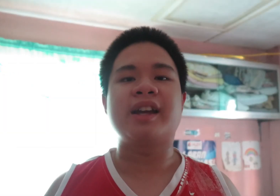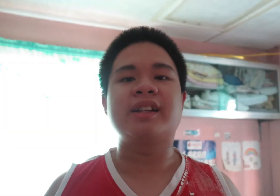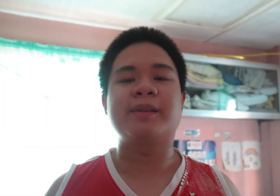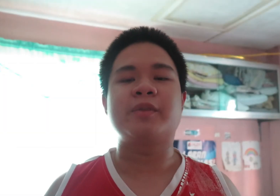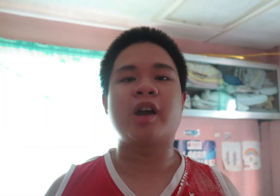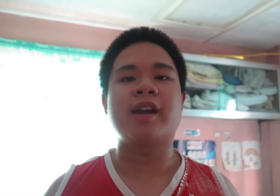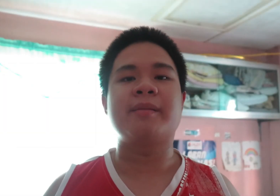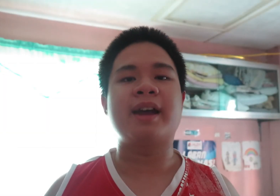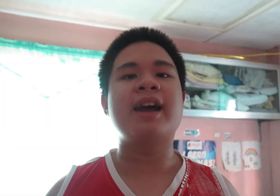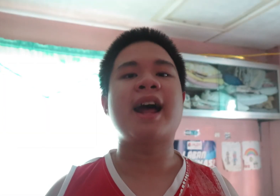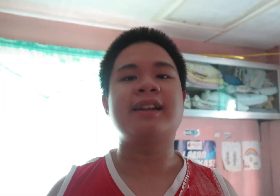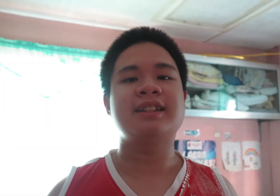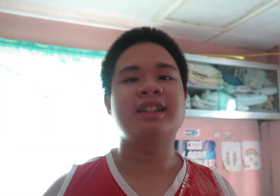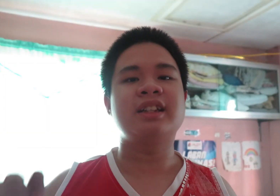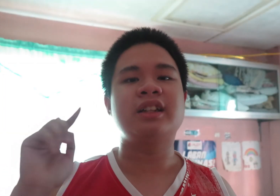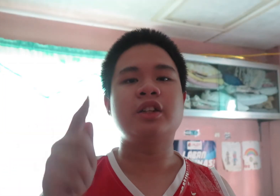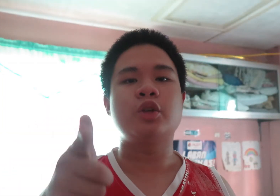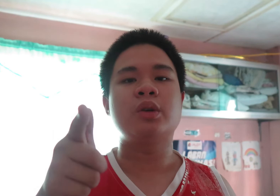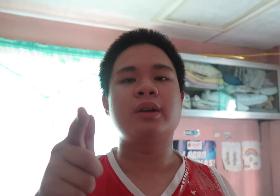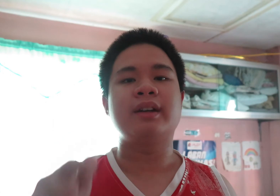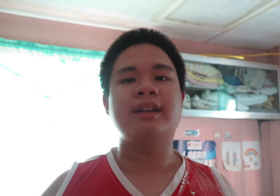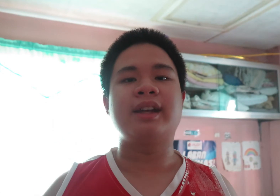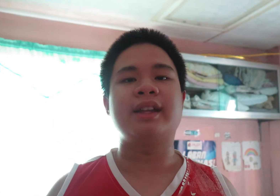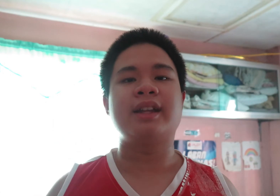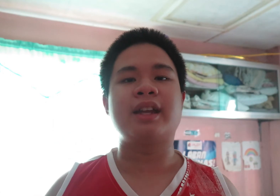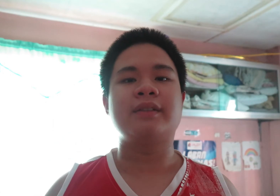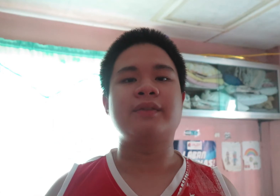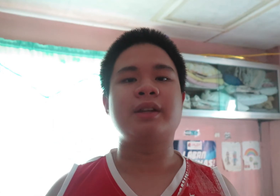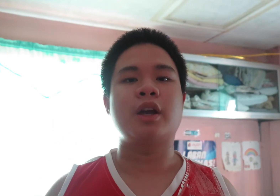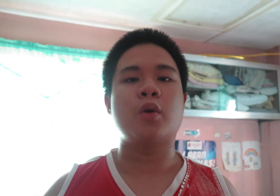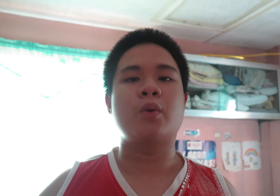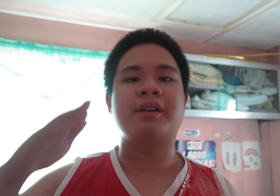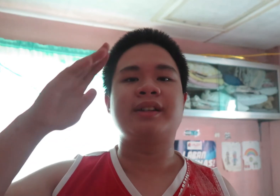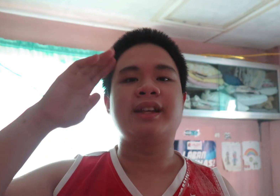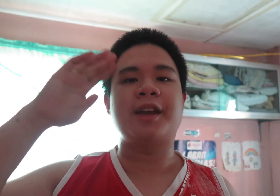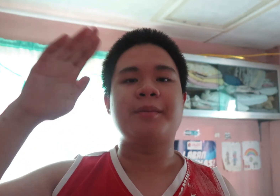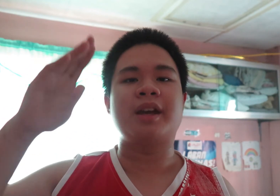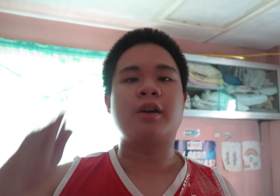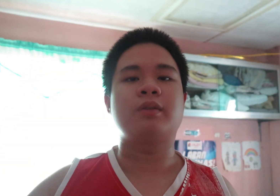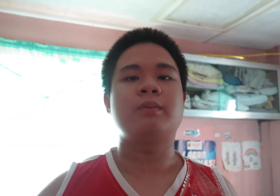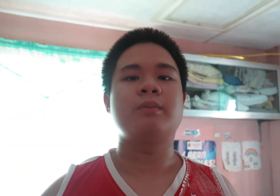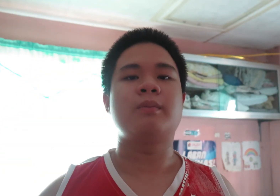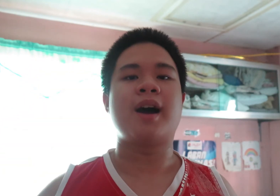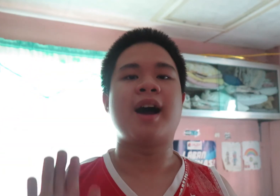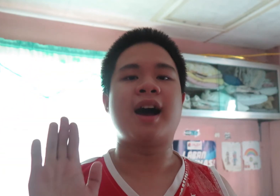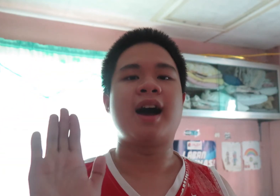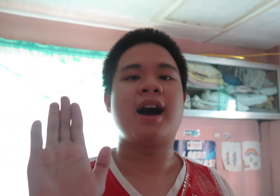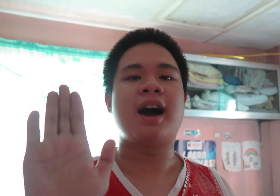OT.